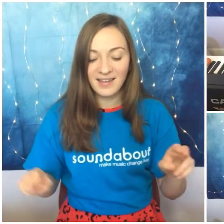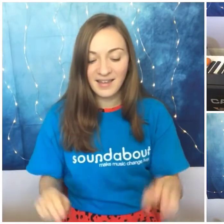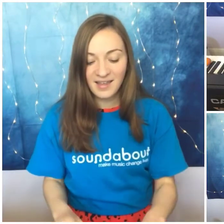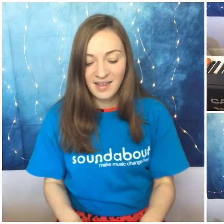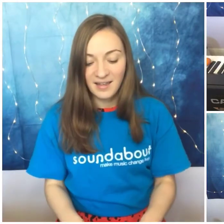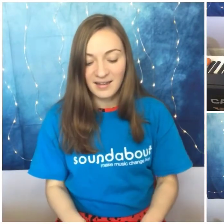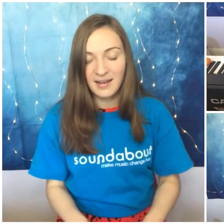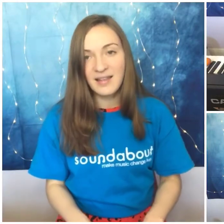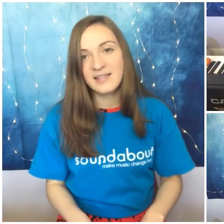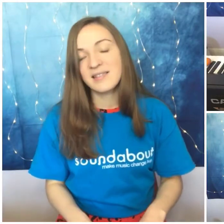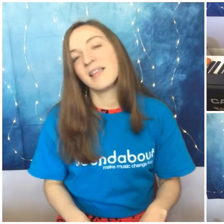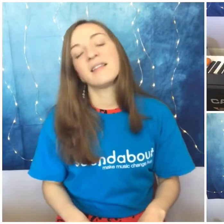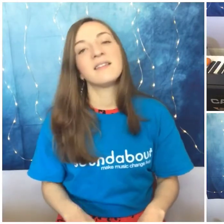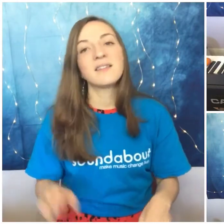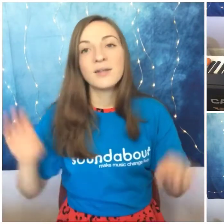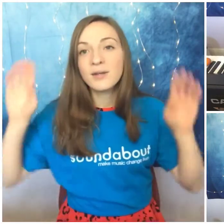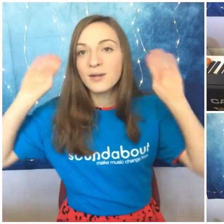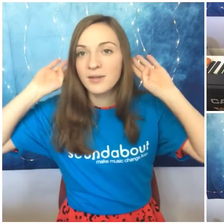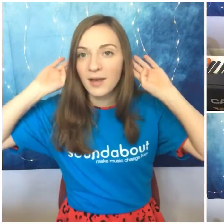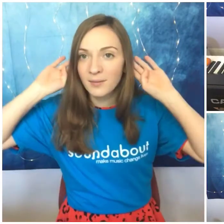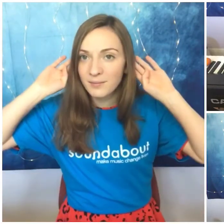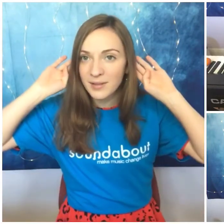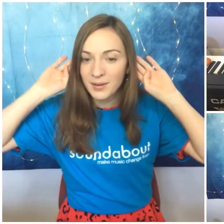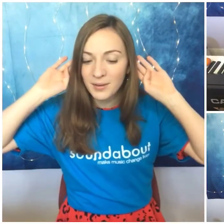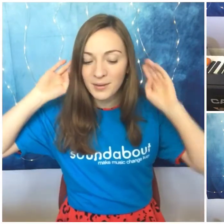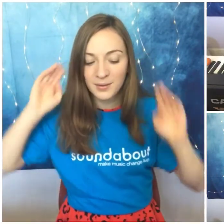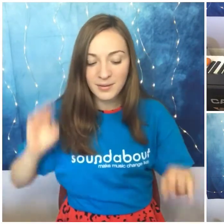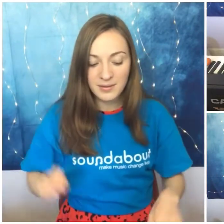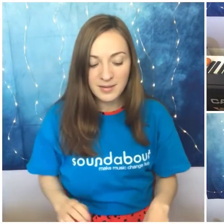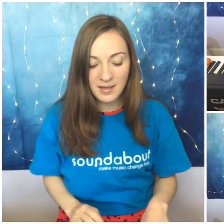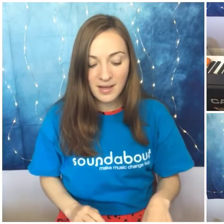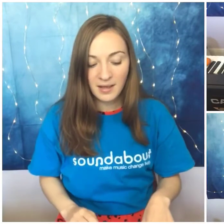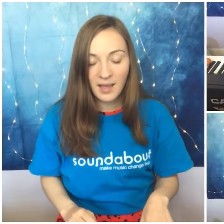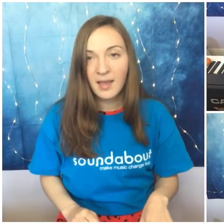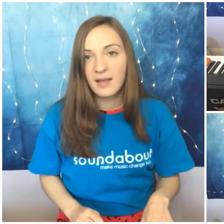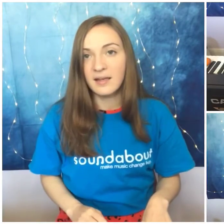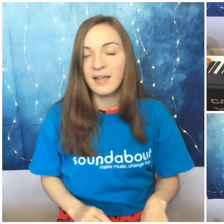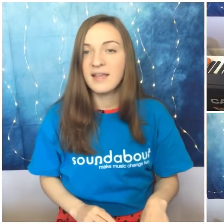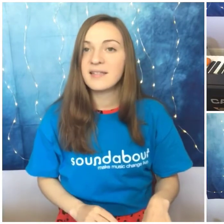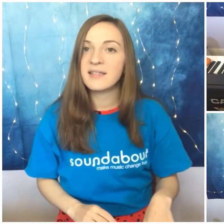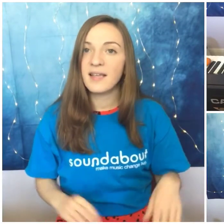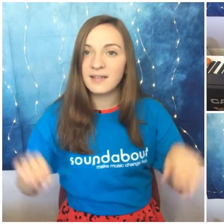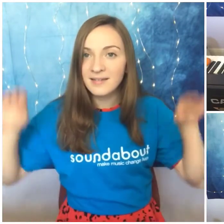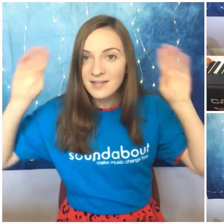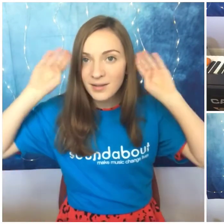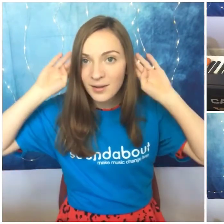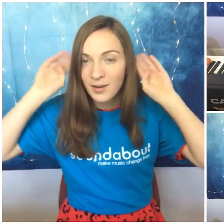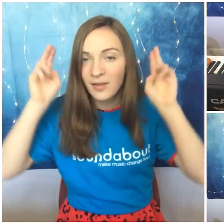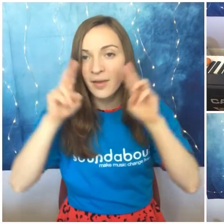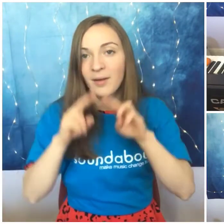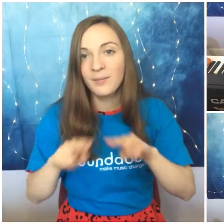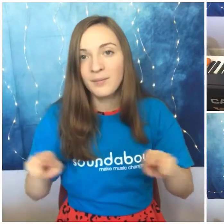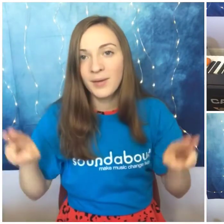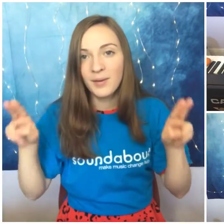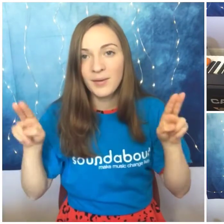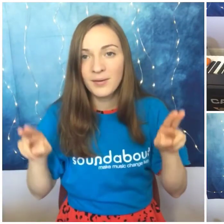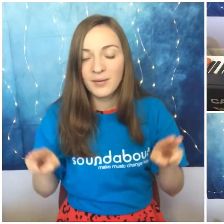playing. Listen to the music. Listen to